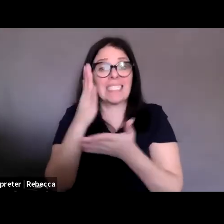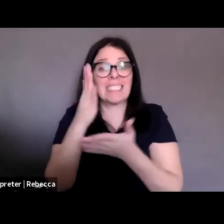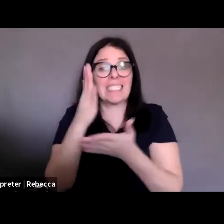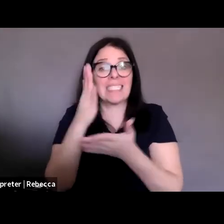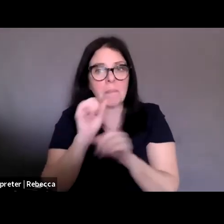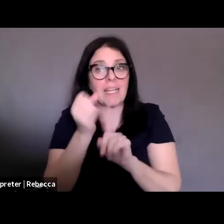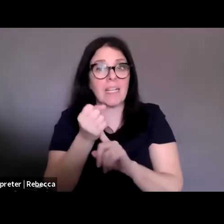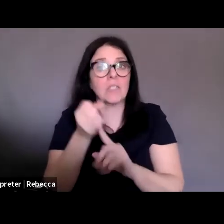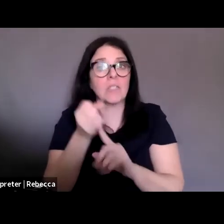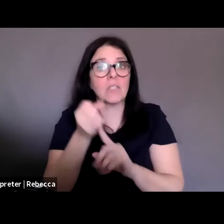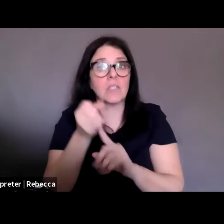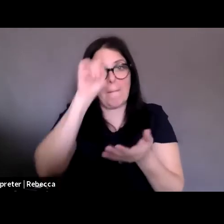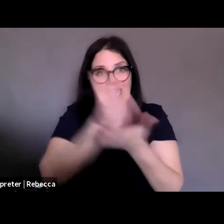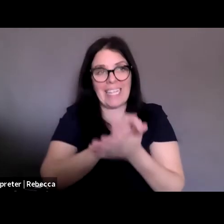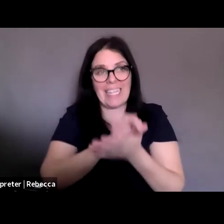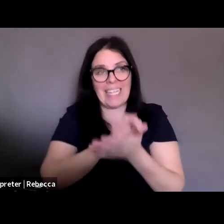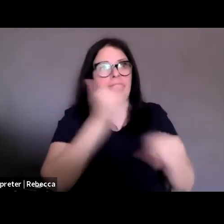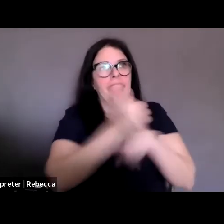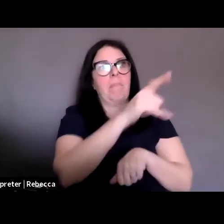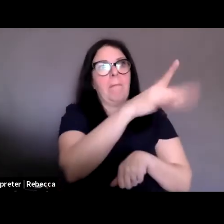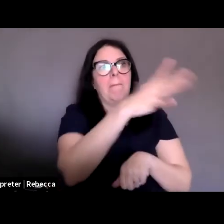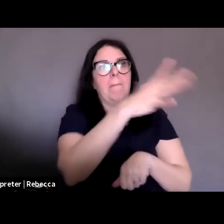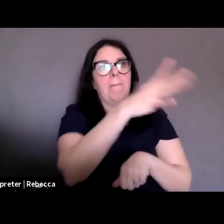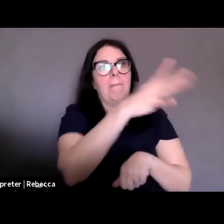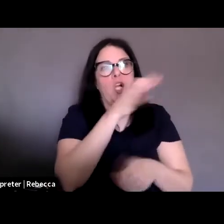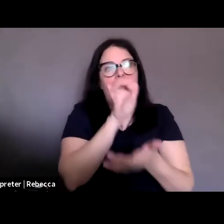that the mothers were alienators, but not all, definitely not all.